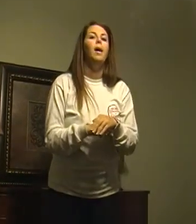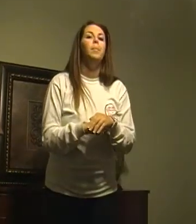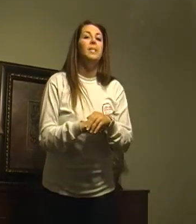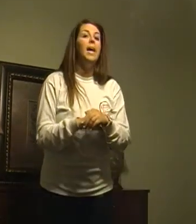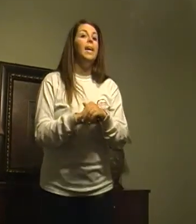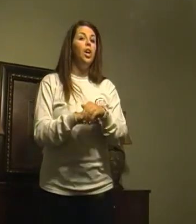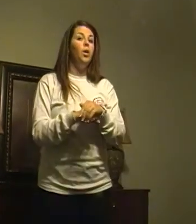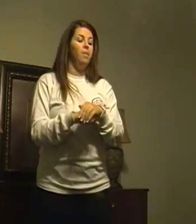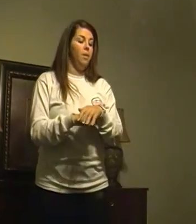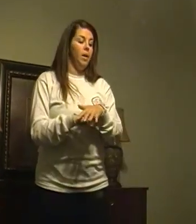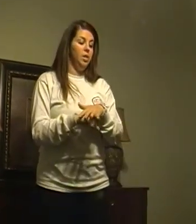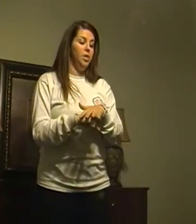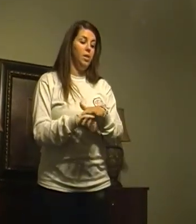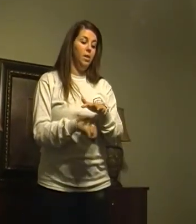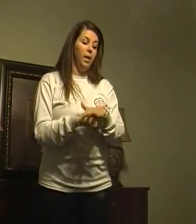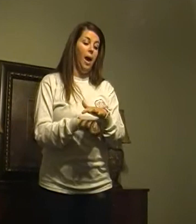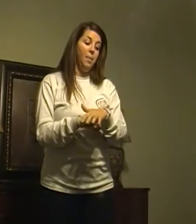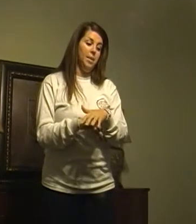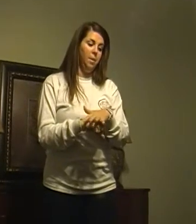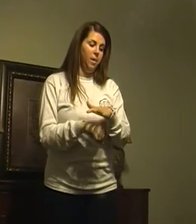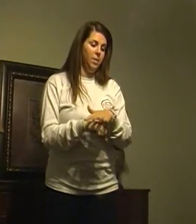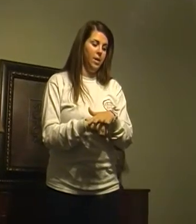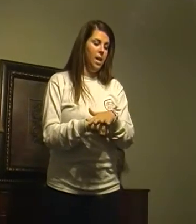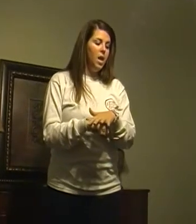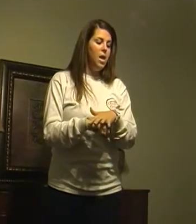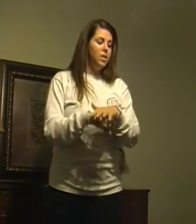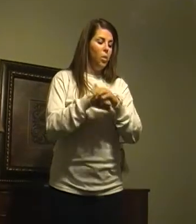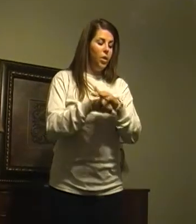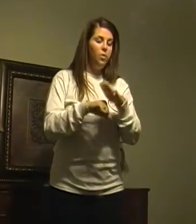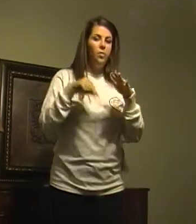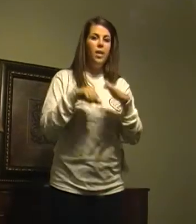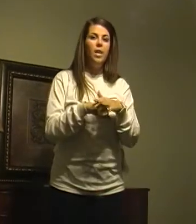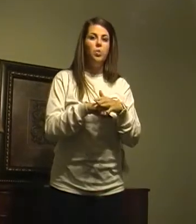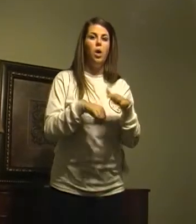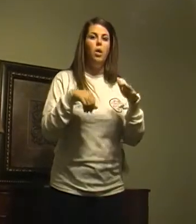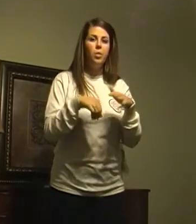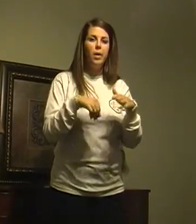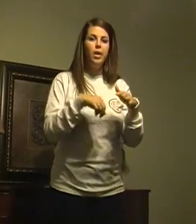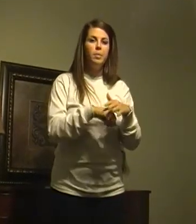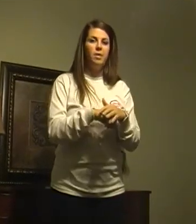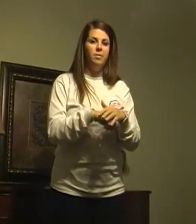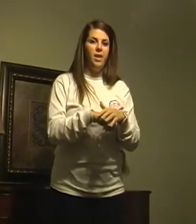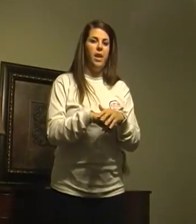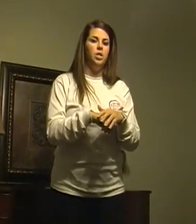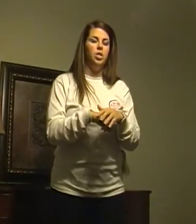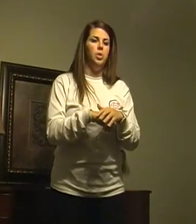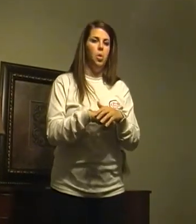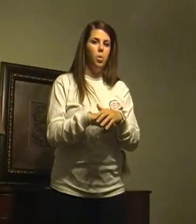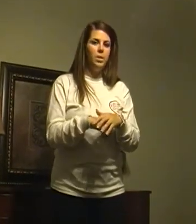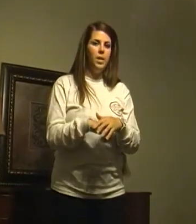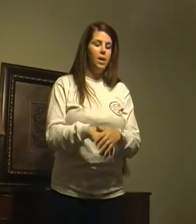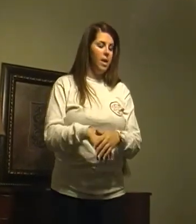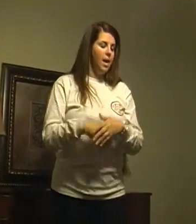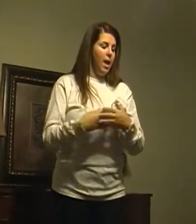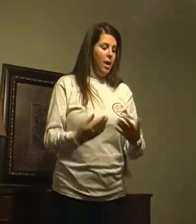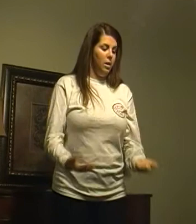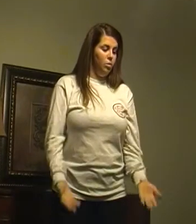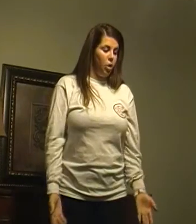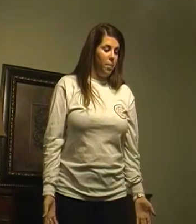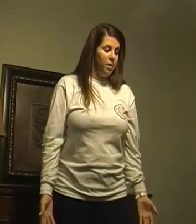but take note of it because I messed up, obviously. So when you finish, when all 3 groups have finished, you hold it and you drop as soon